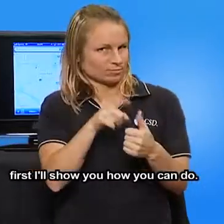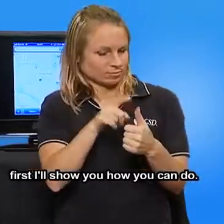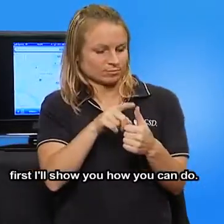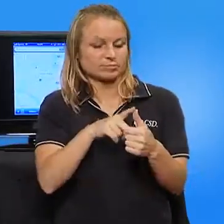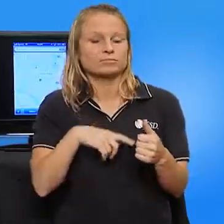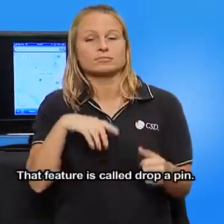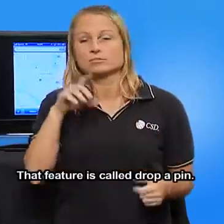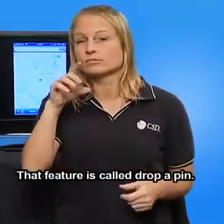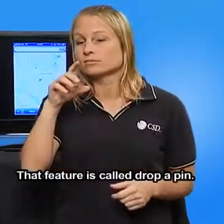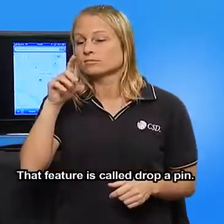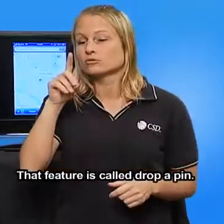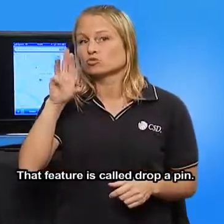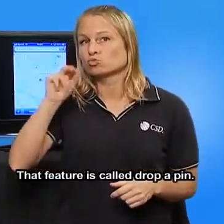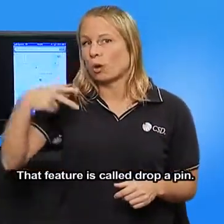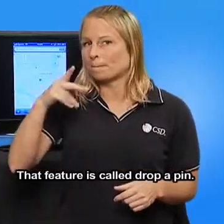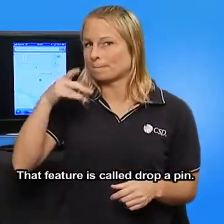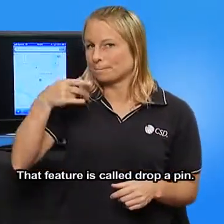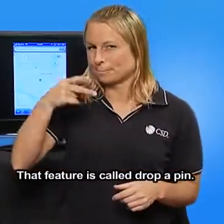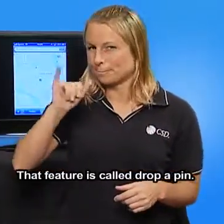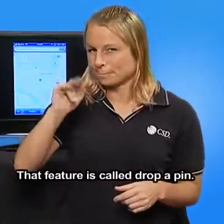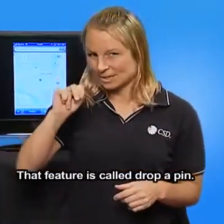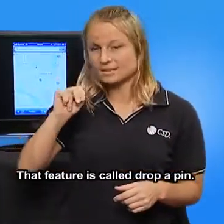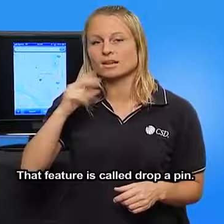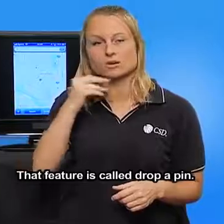do. That feature is called Draw Pin.